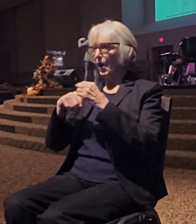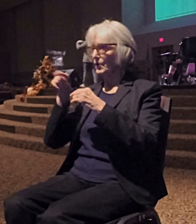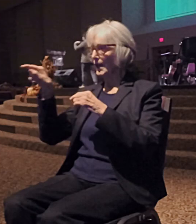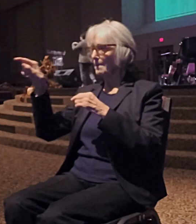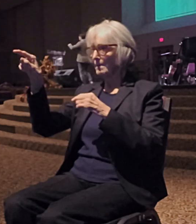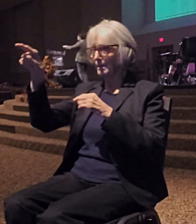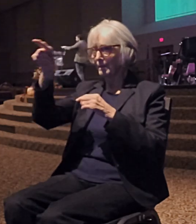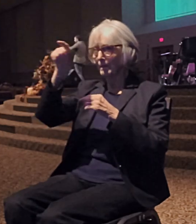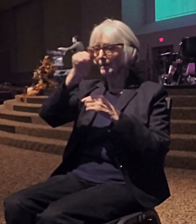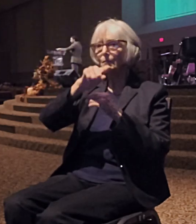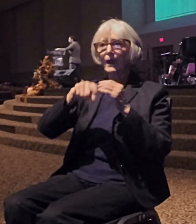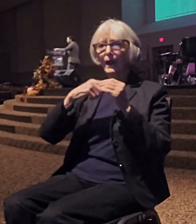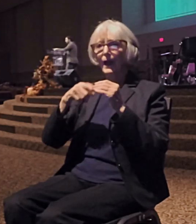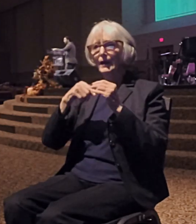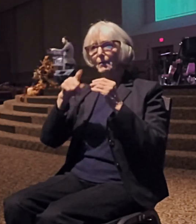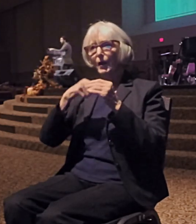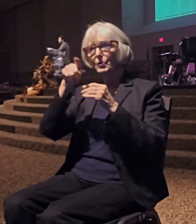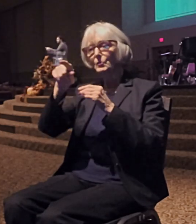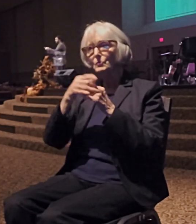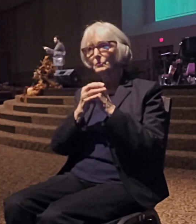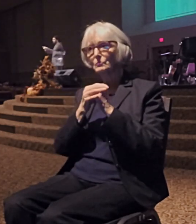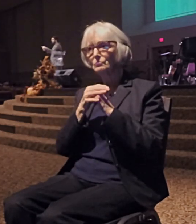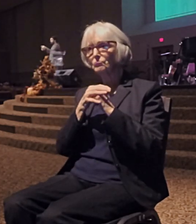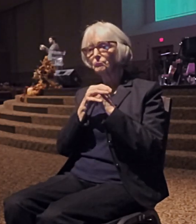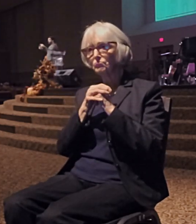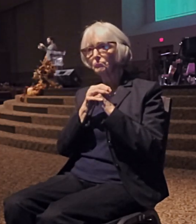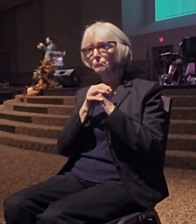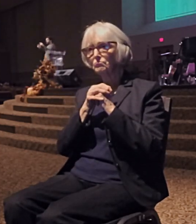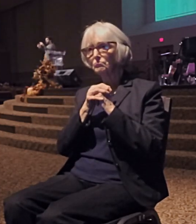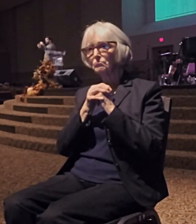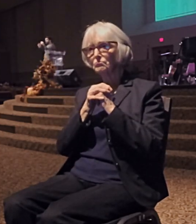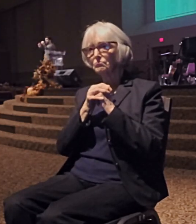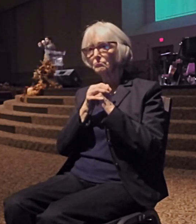him, he drives me to be about you.